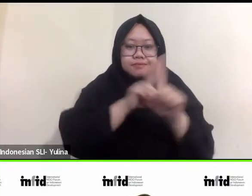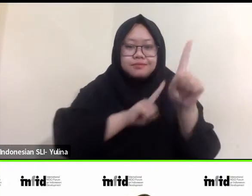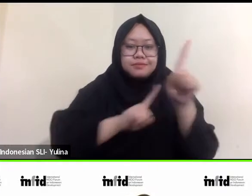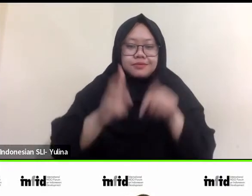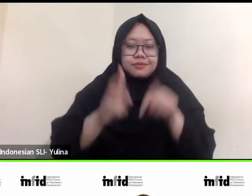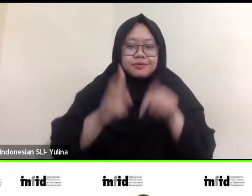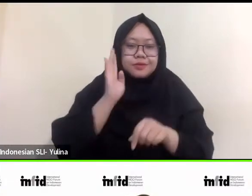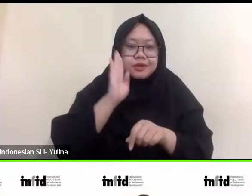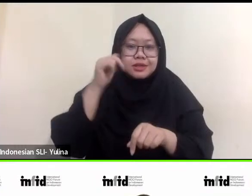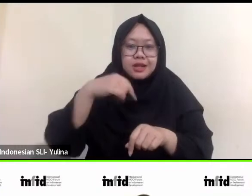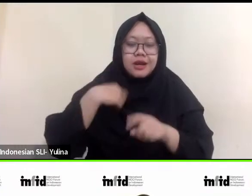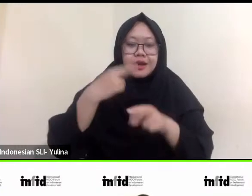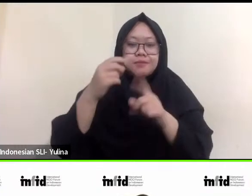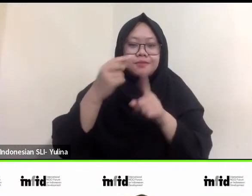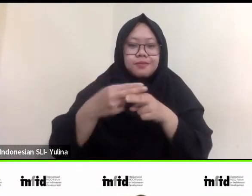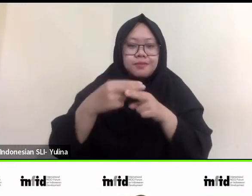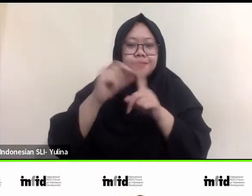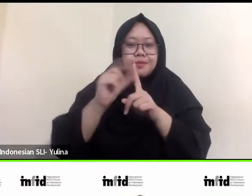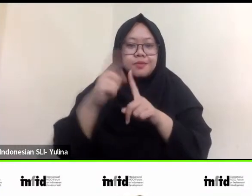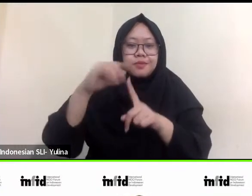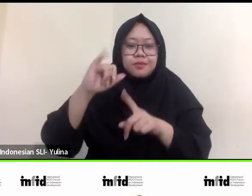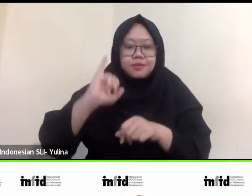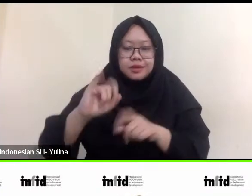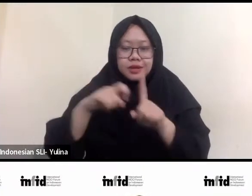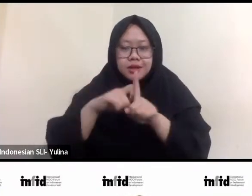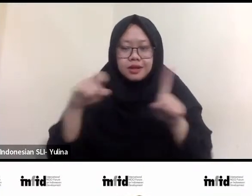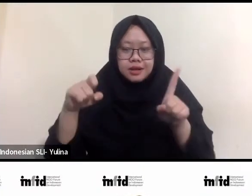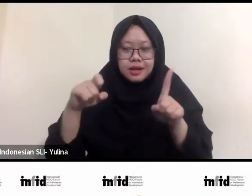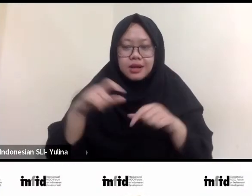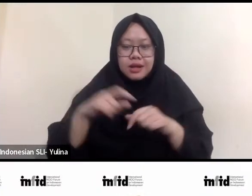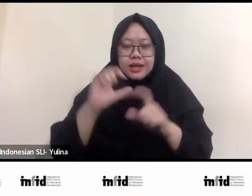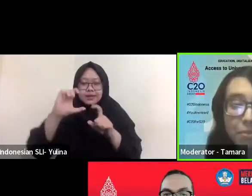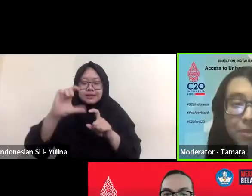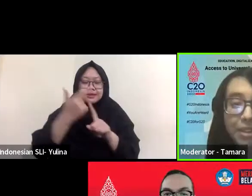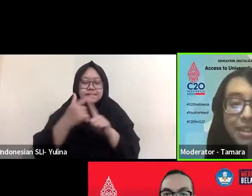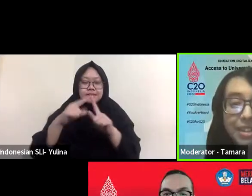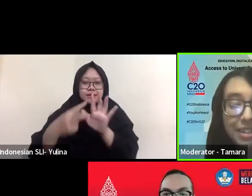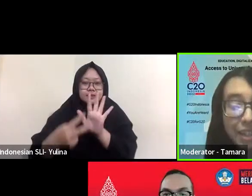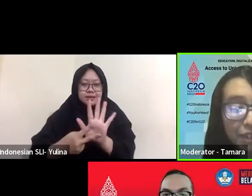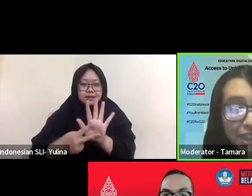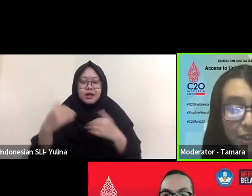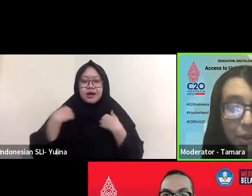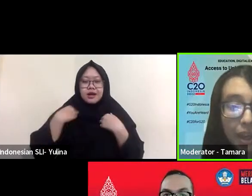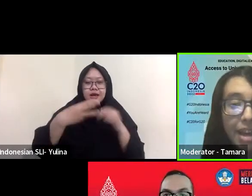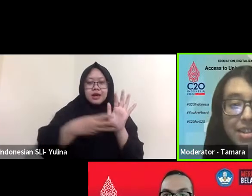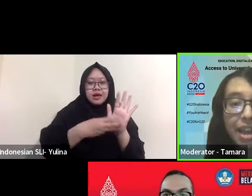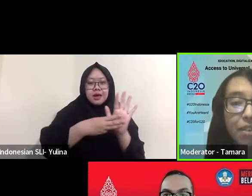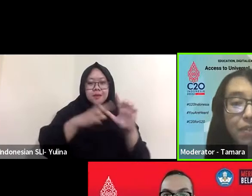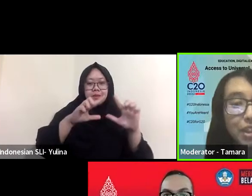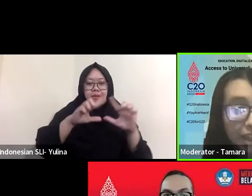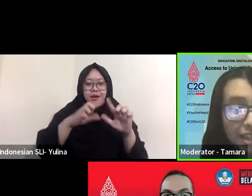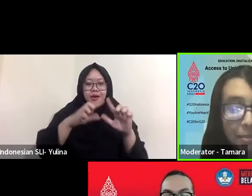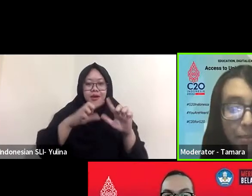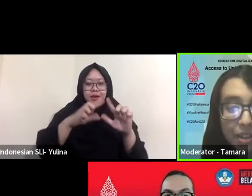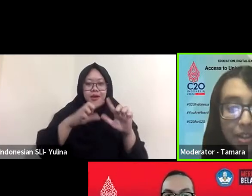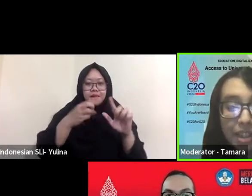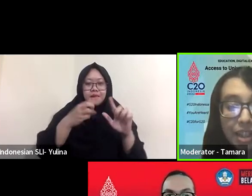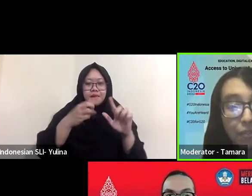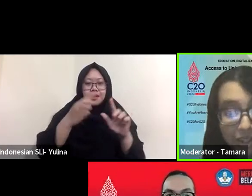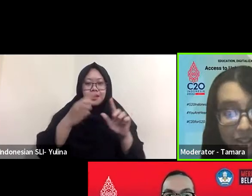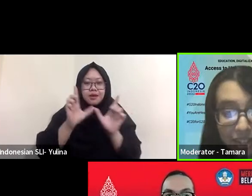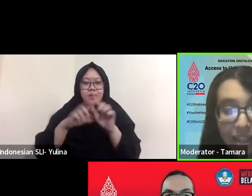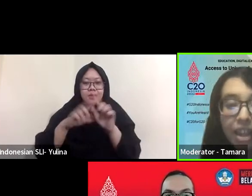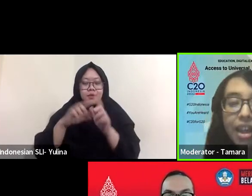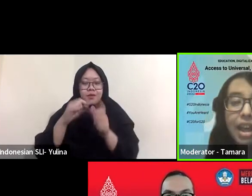Gayatri from Children and Youth Advocacy Network, Emma Wagner from Save the Children UK as a Head of Education and Policy